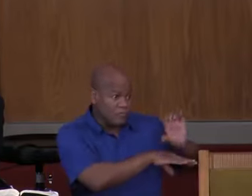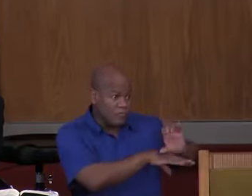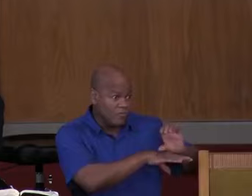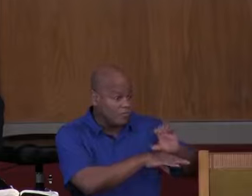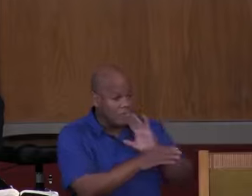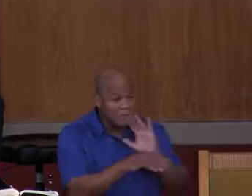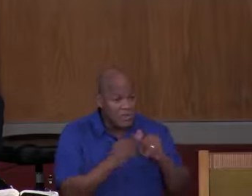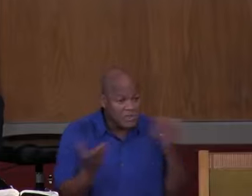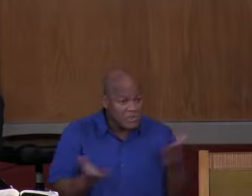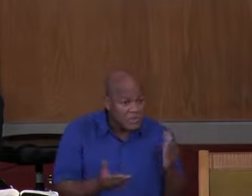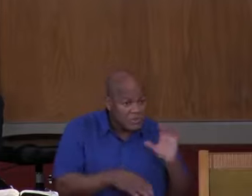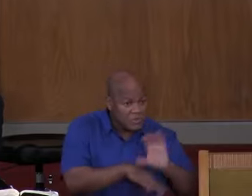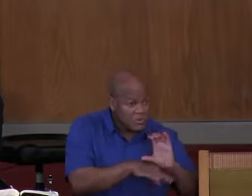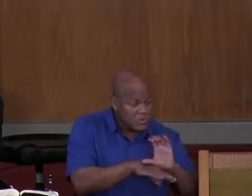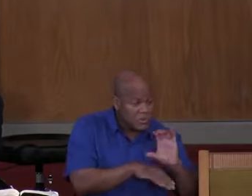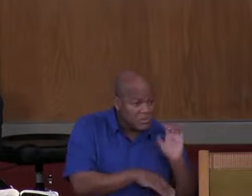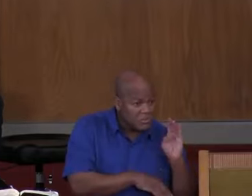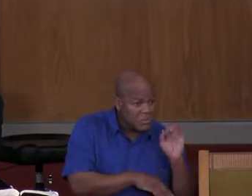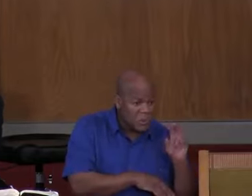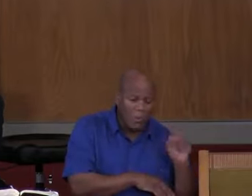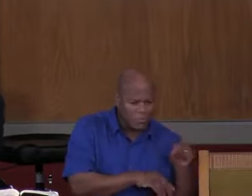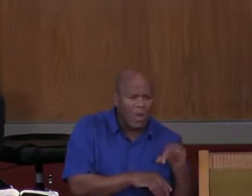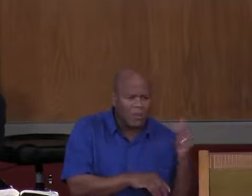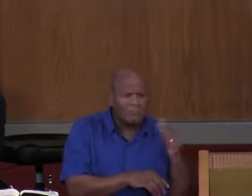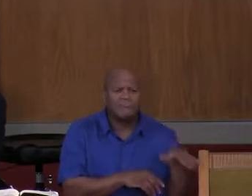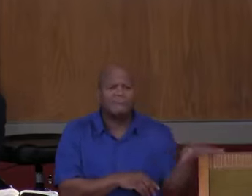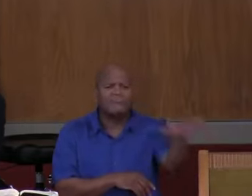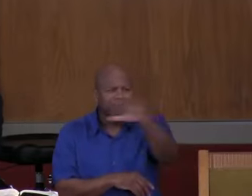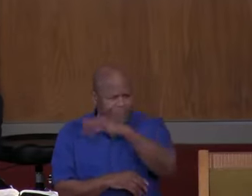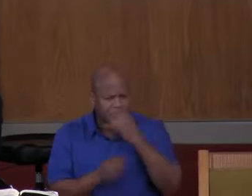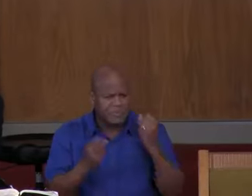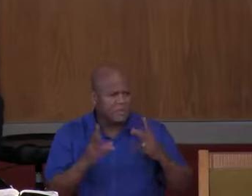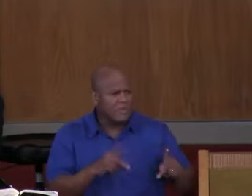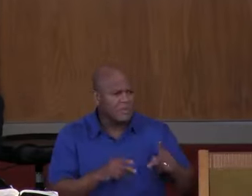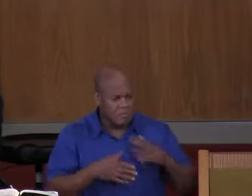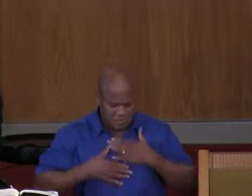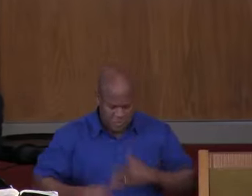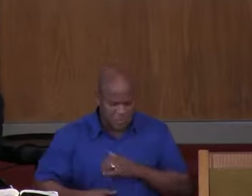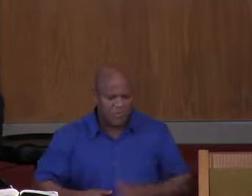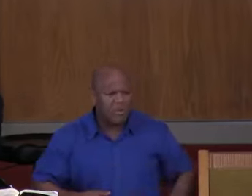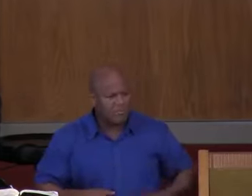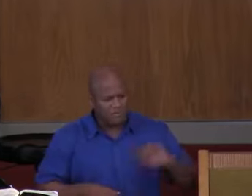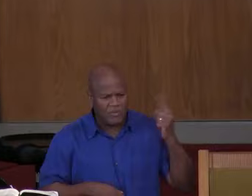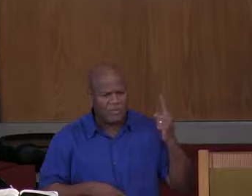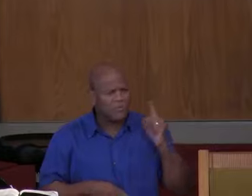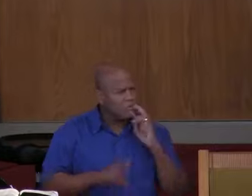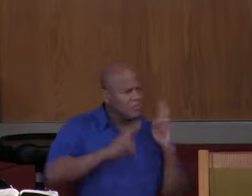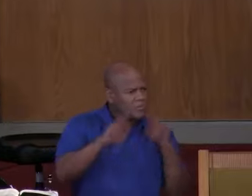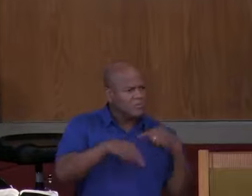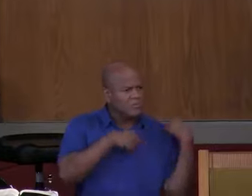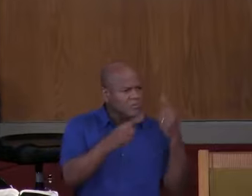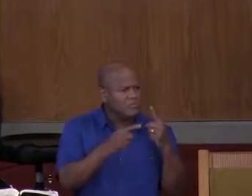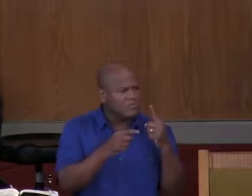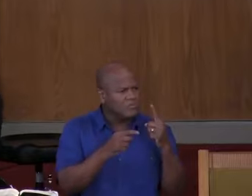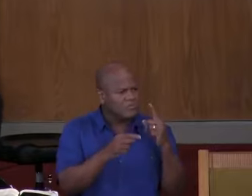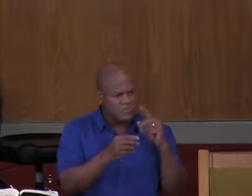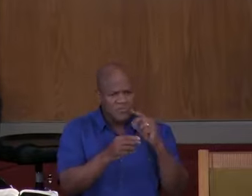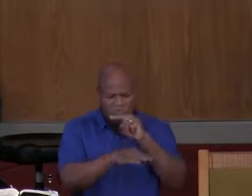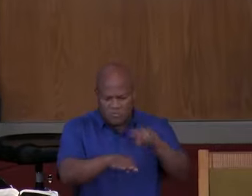ain't just talking about CBSR because the resume speaks for itself, but the body of Christ has been first responsive since the nation was